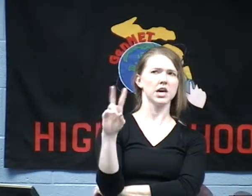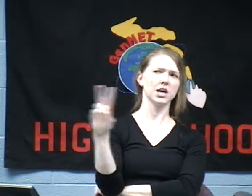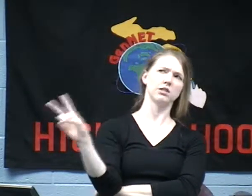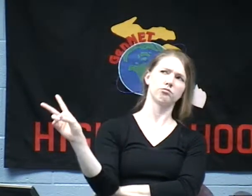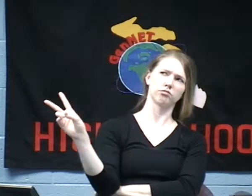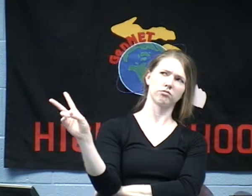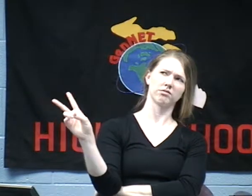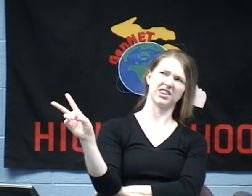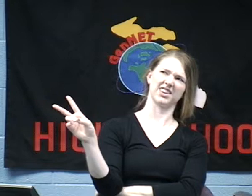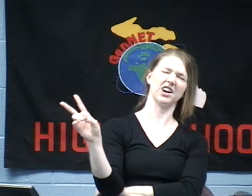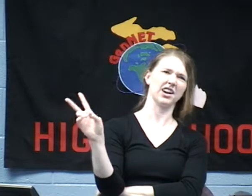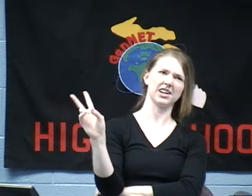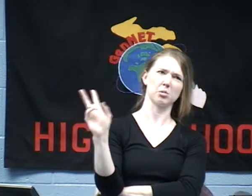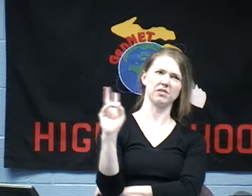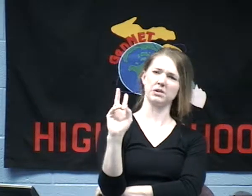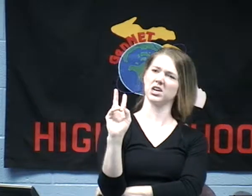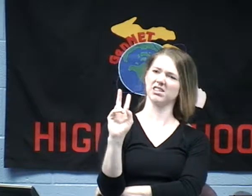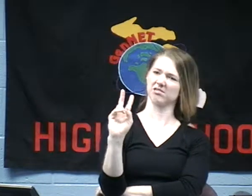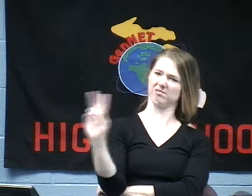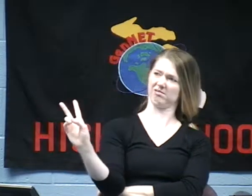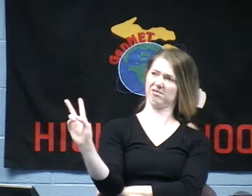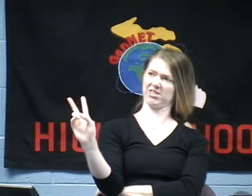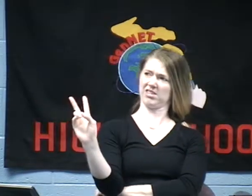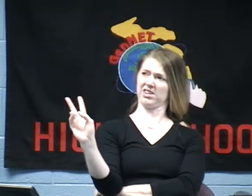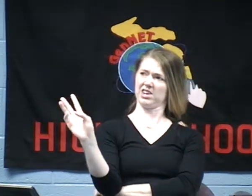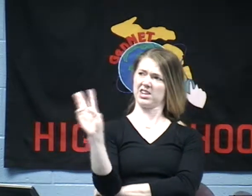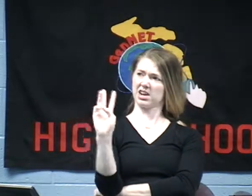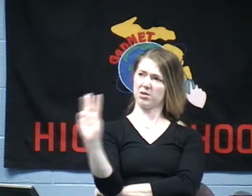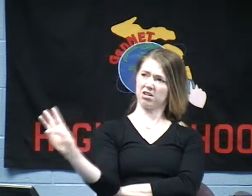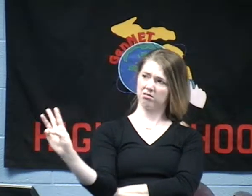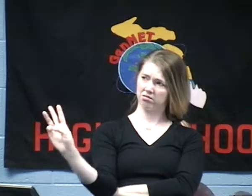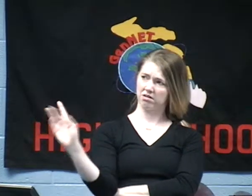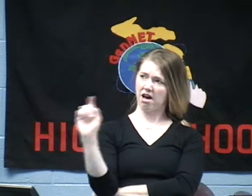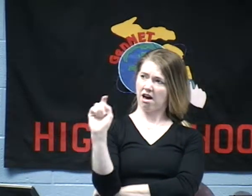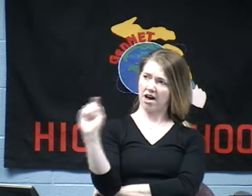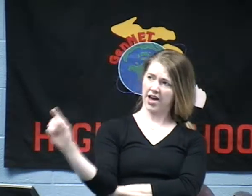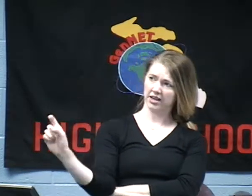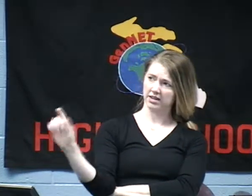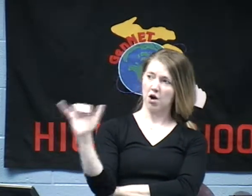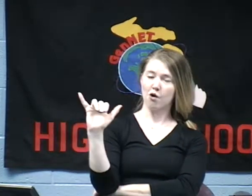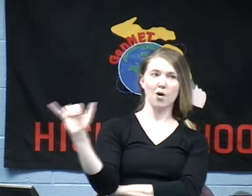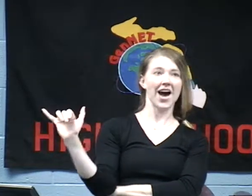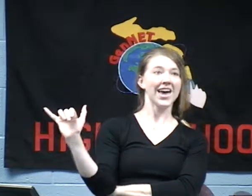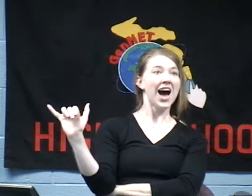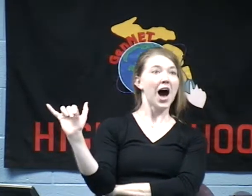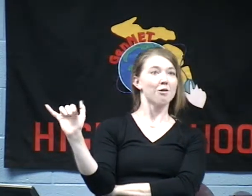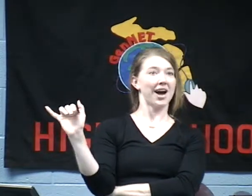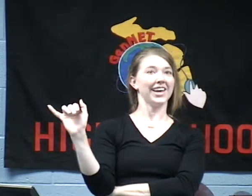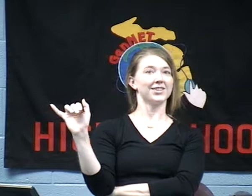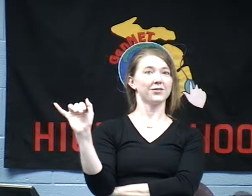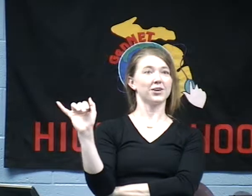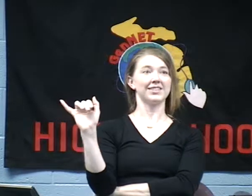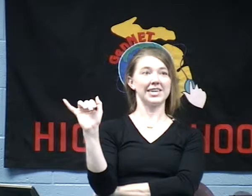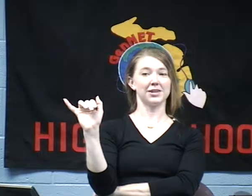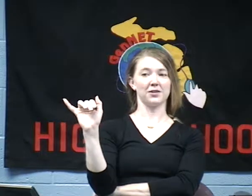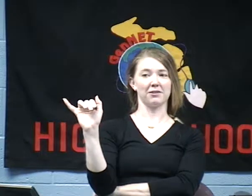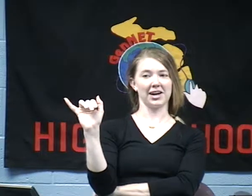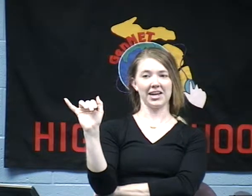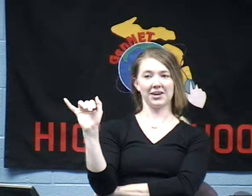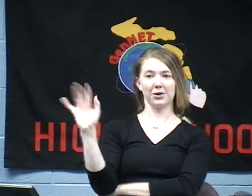B. Is there any double B words? W. X. Y. Y is, or Z is fun. Ready? What do you